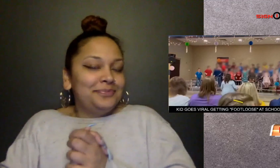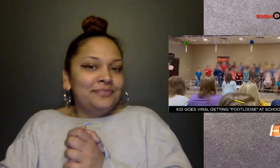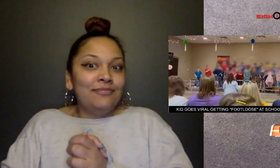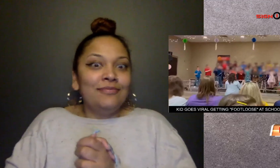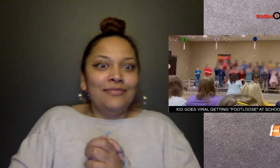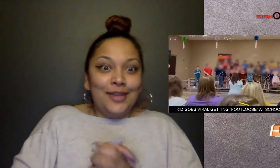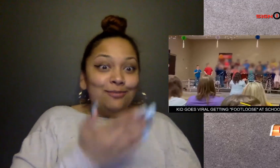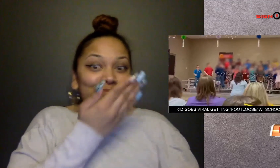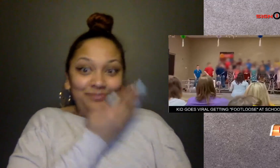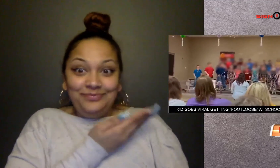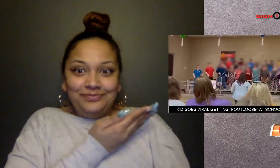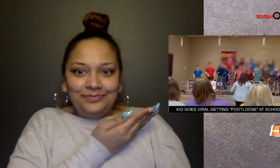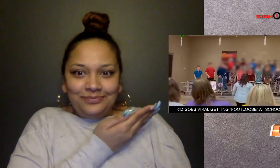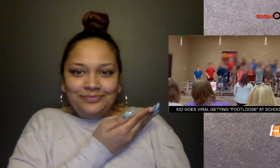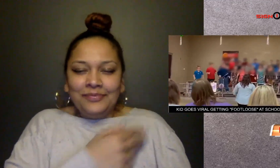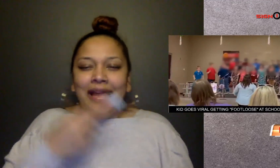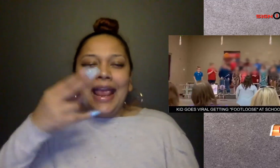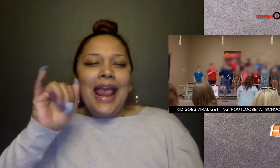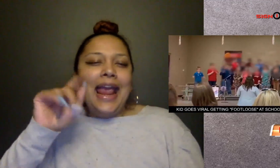and finally